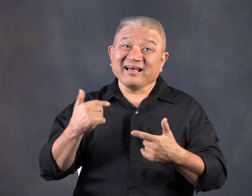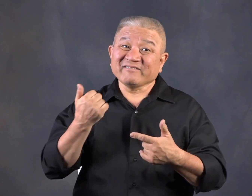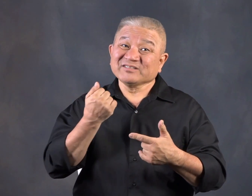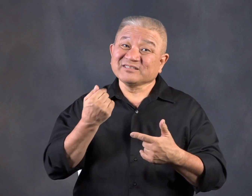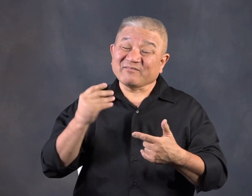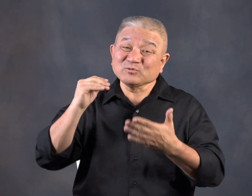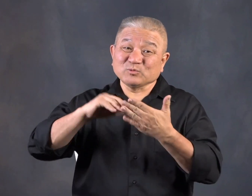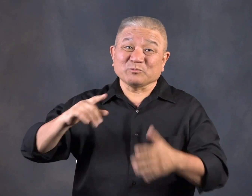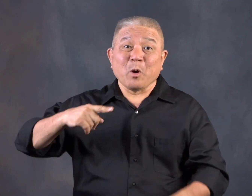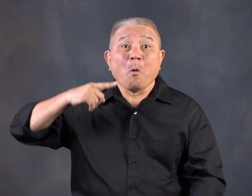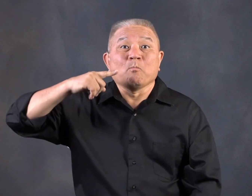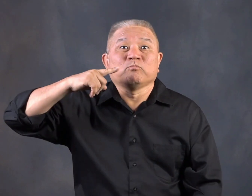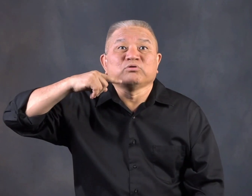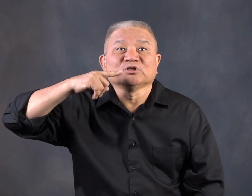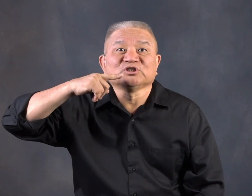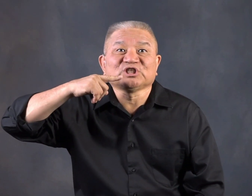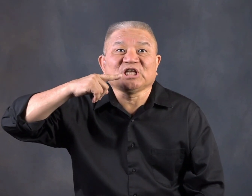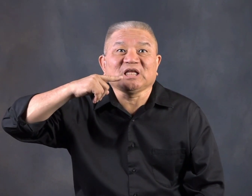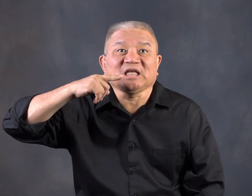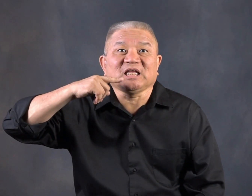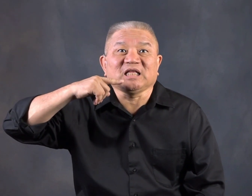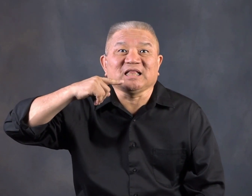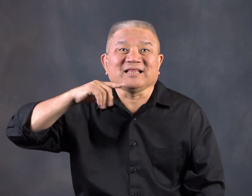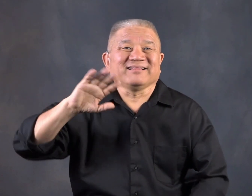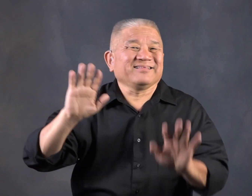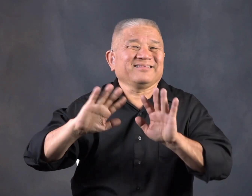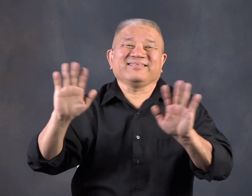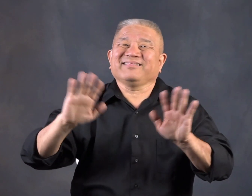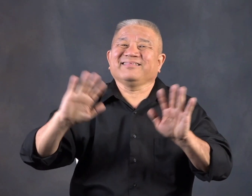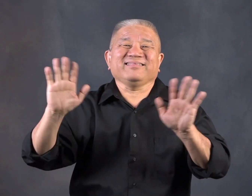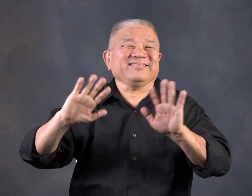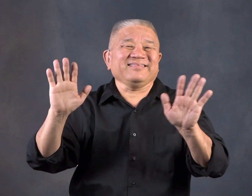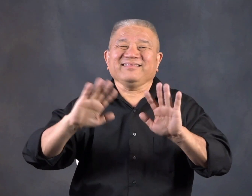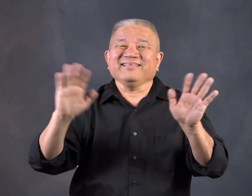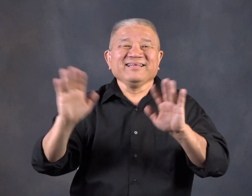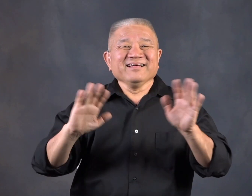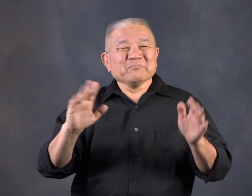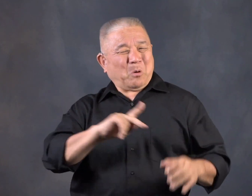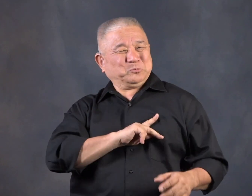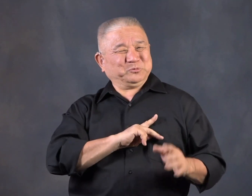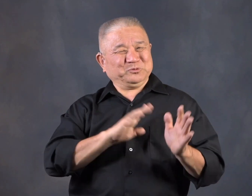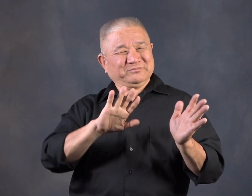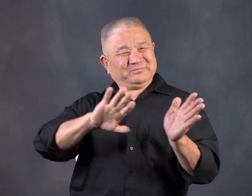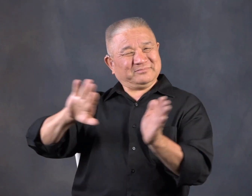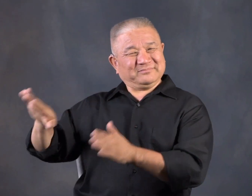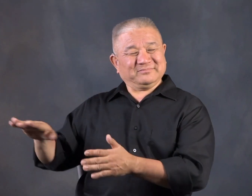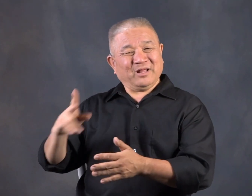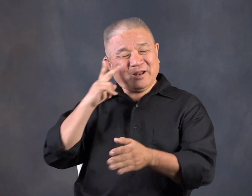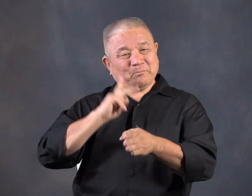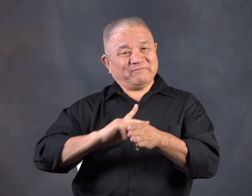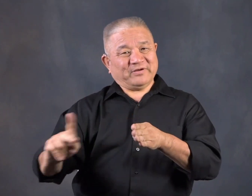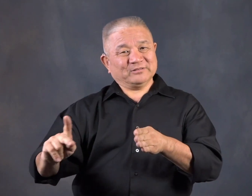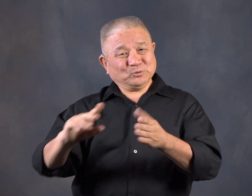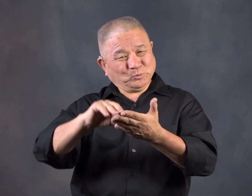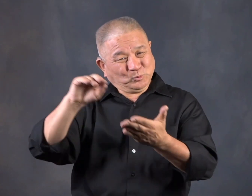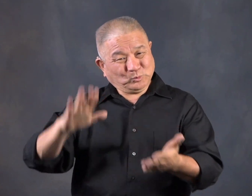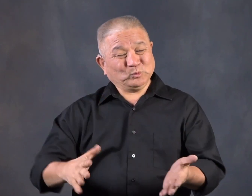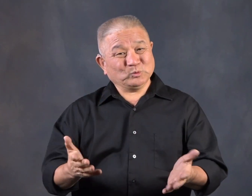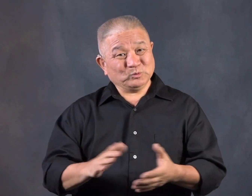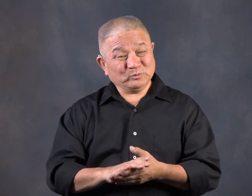one student who was brushing their teeth. Please don't take care of that personal business in class. So dress nicely